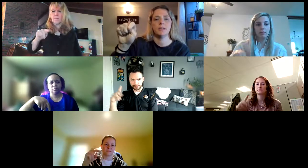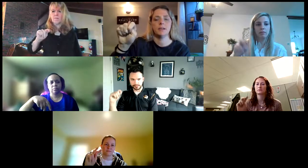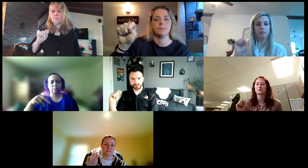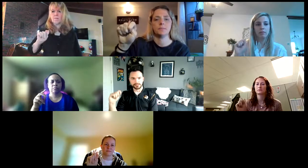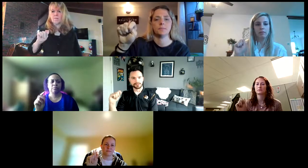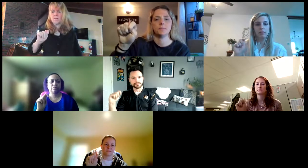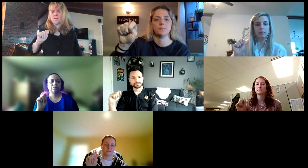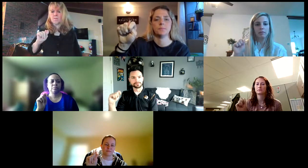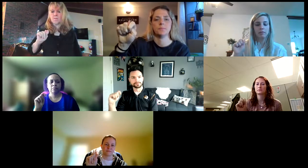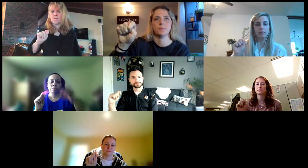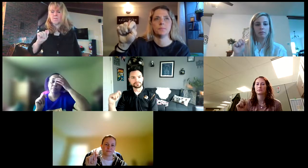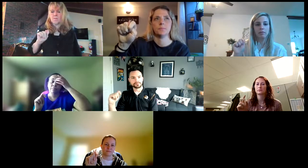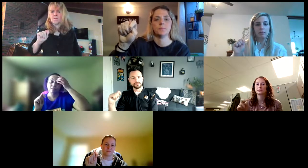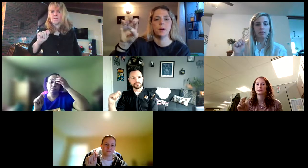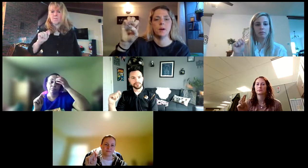S-E-P-T,